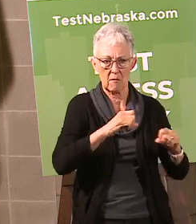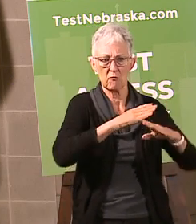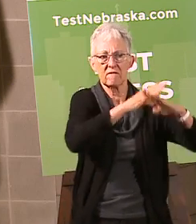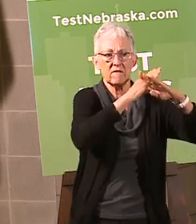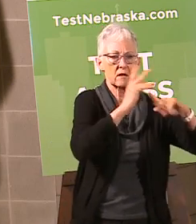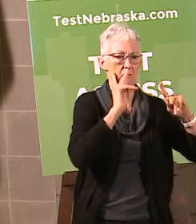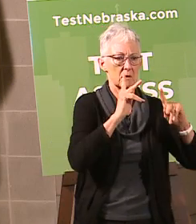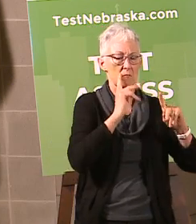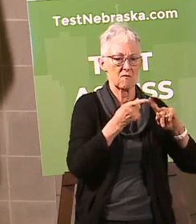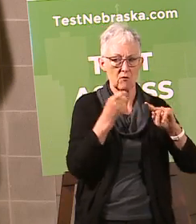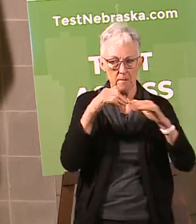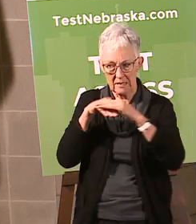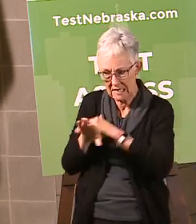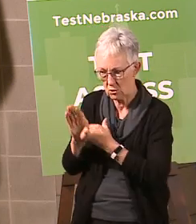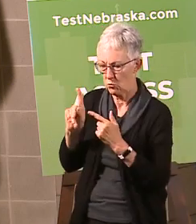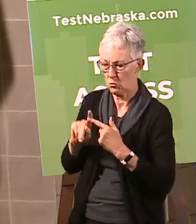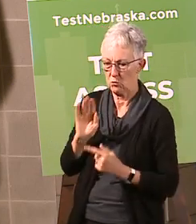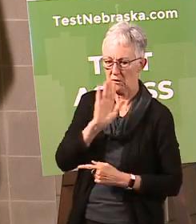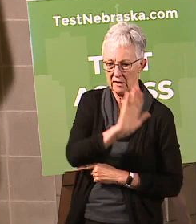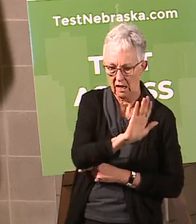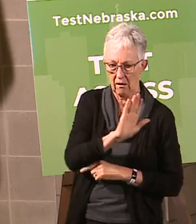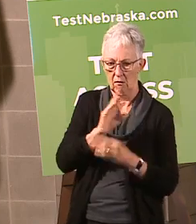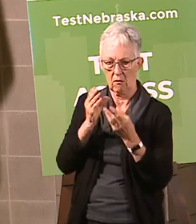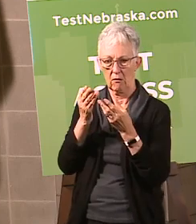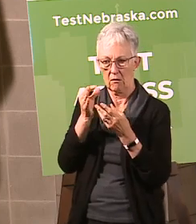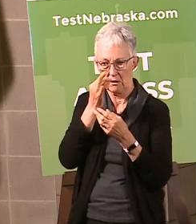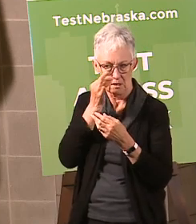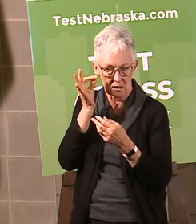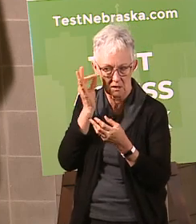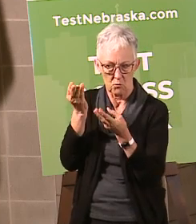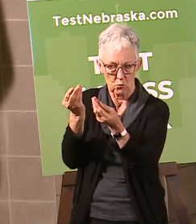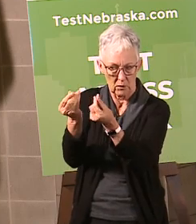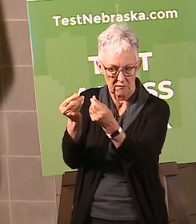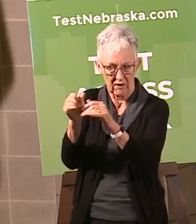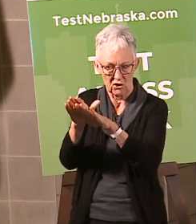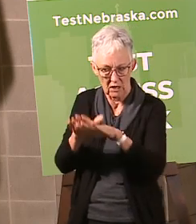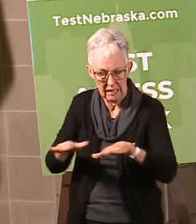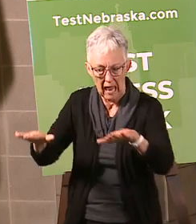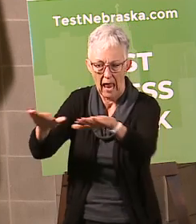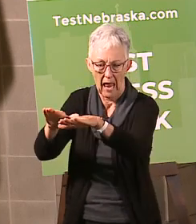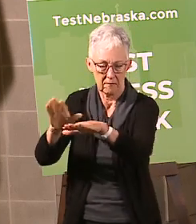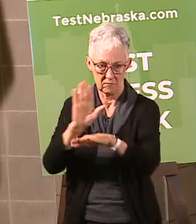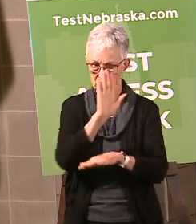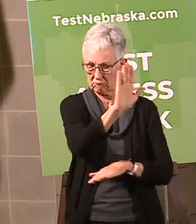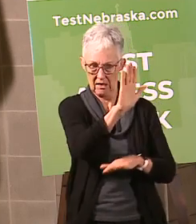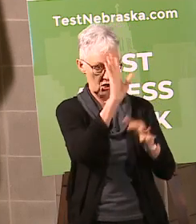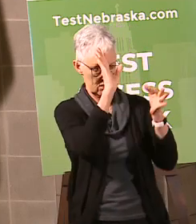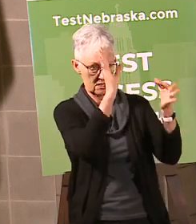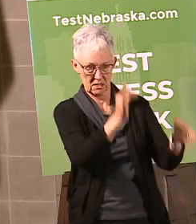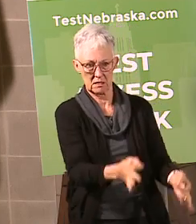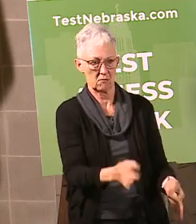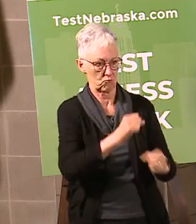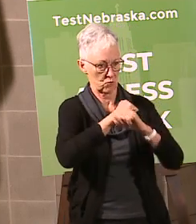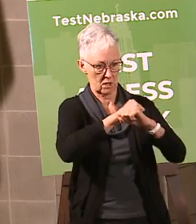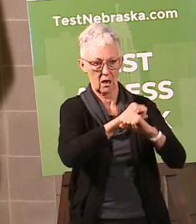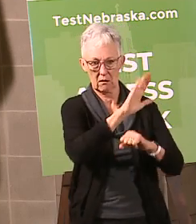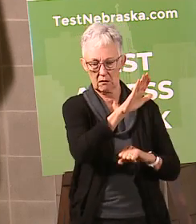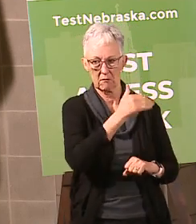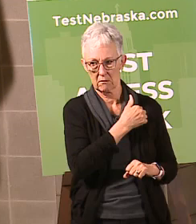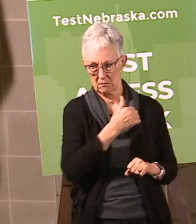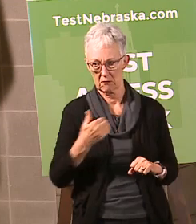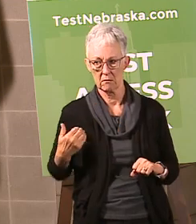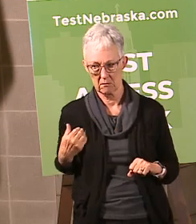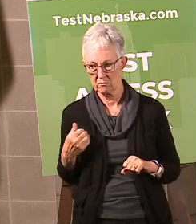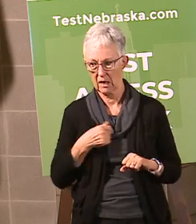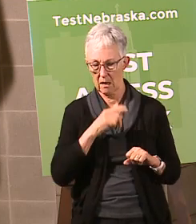something that's appropriate to be able to do that. So, again, that's the tribe's decision to be able to do that and protect their members, and I'm sure they're doing it in the